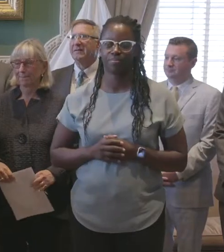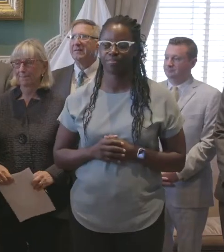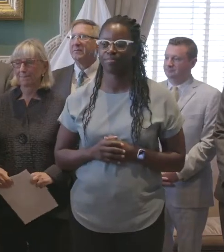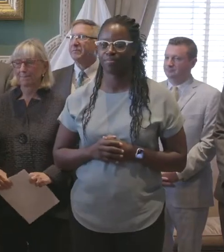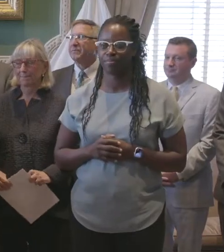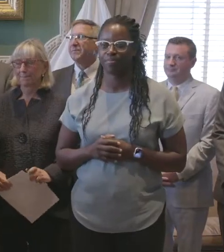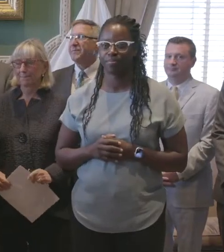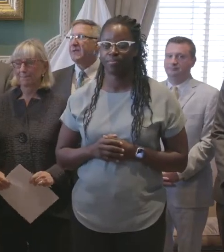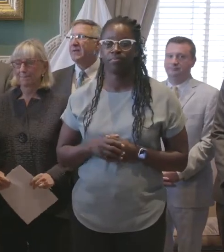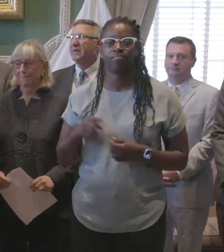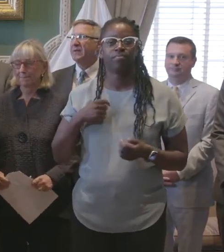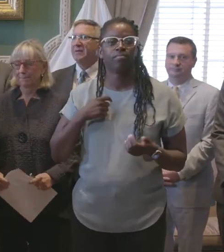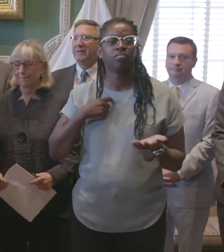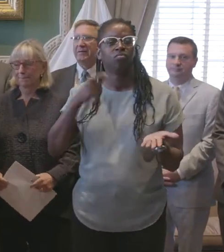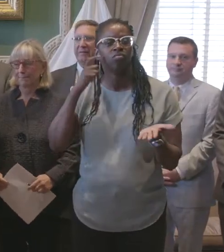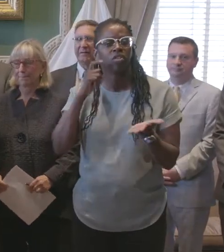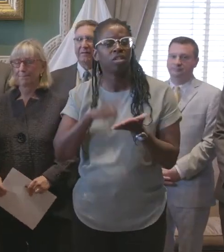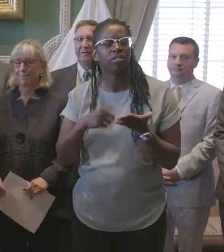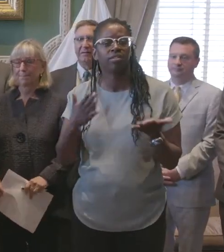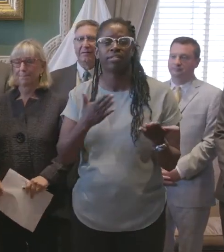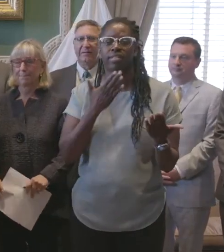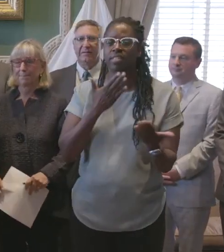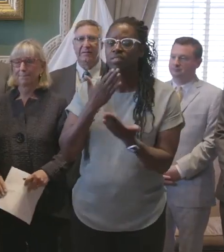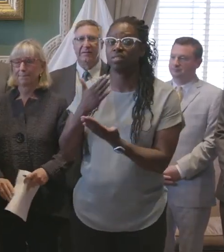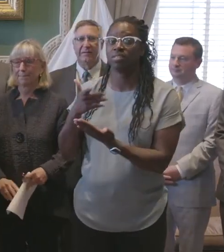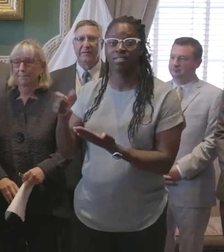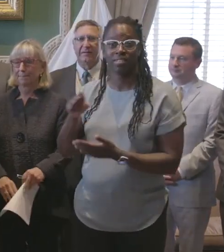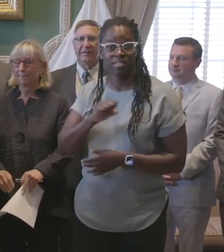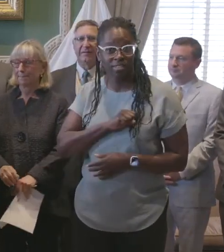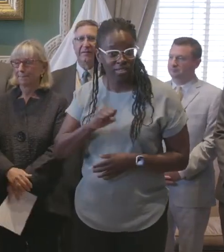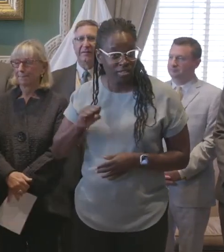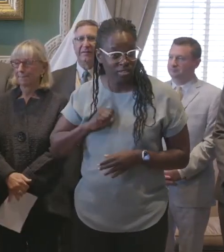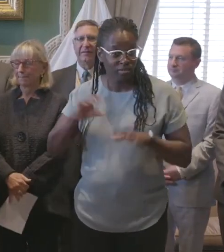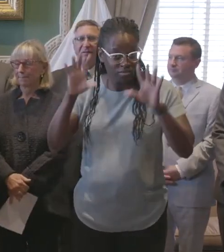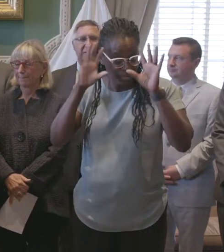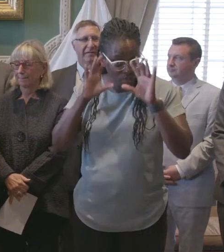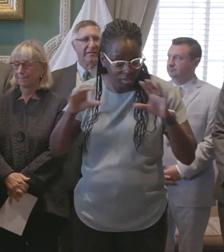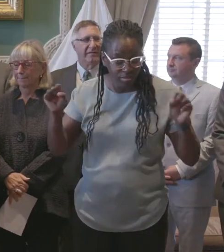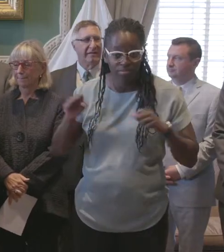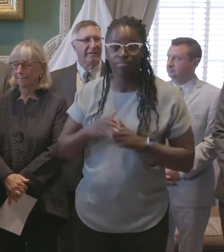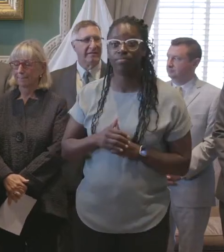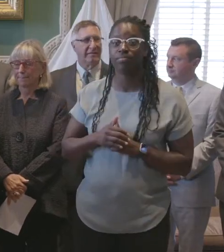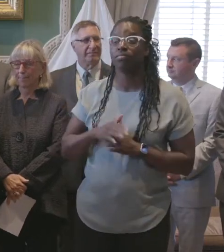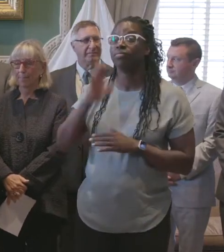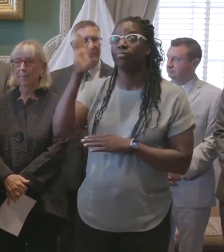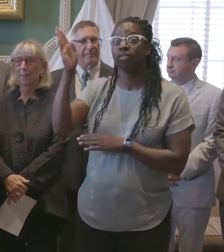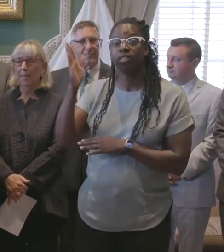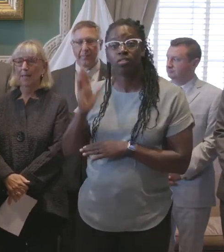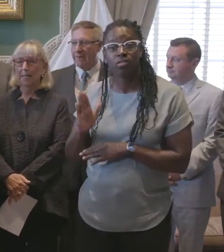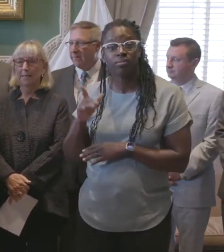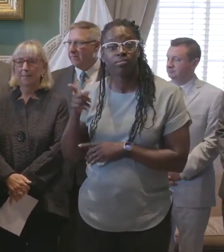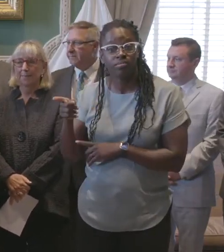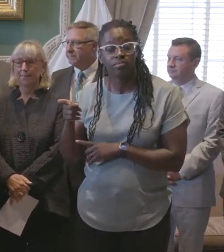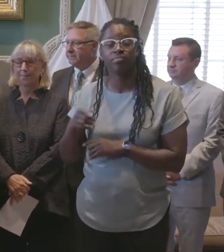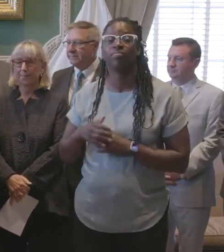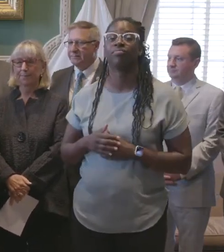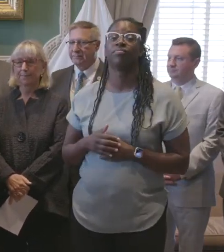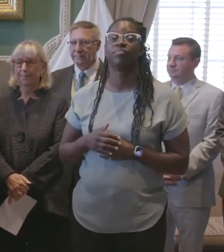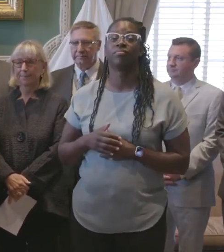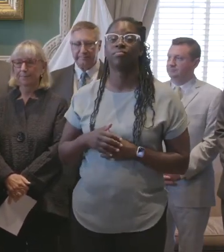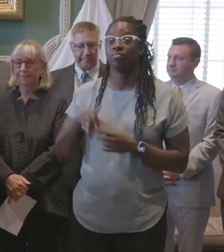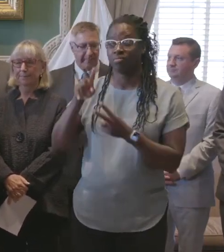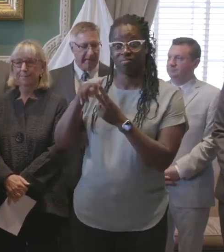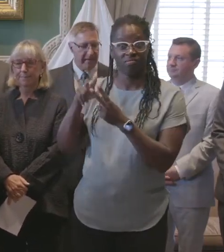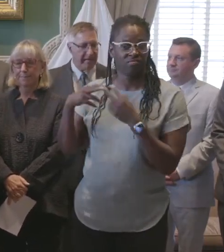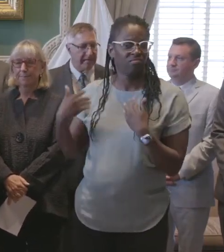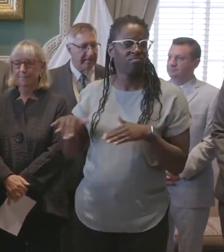and thank our Senate President, Karen Spilka, and our Speaker, Ron Mariano, for their leadership and partnership